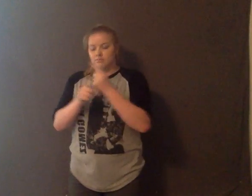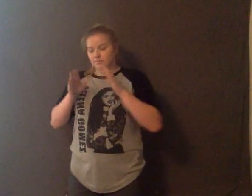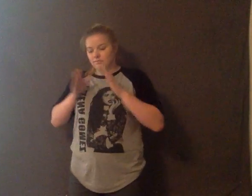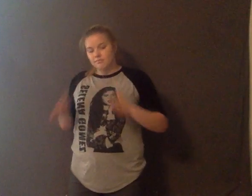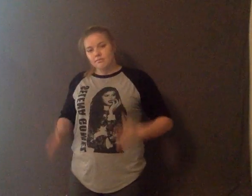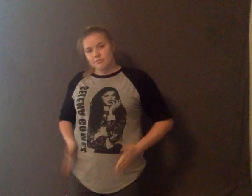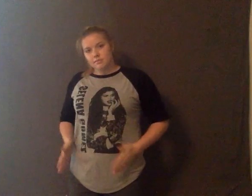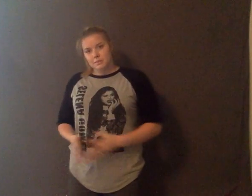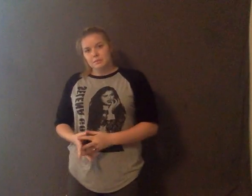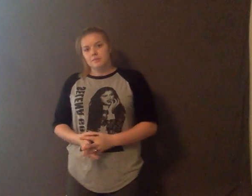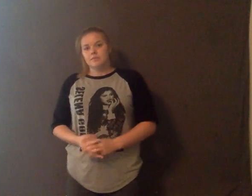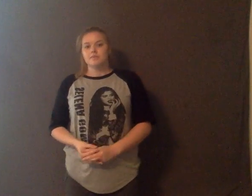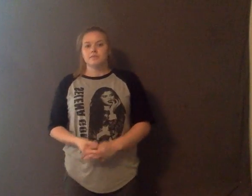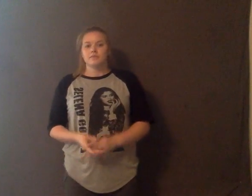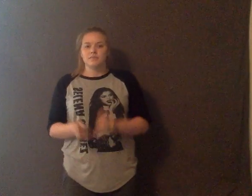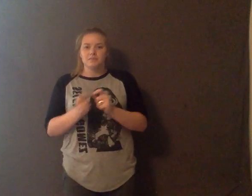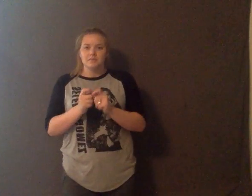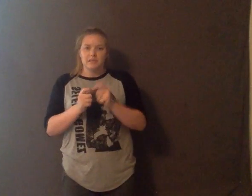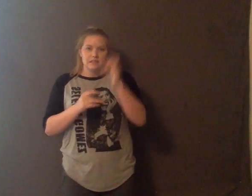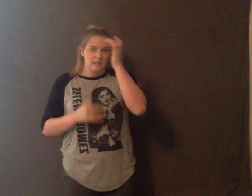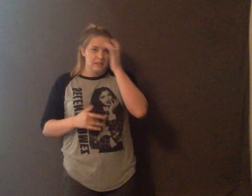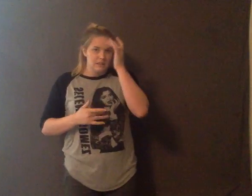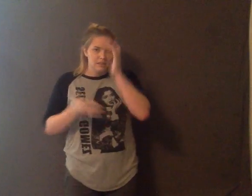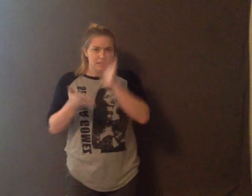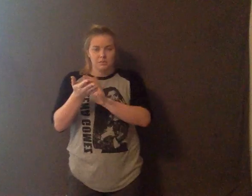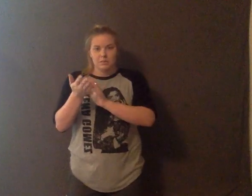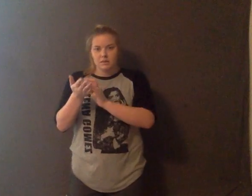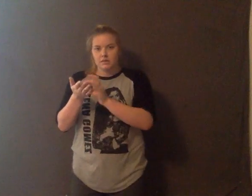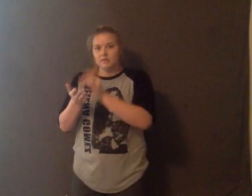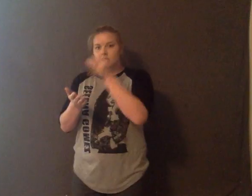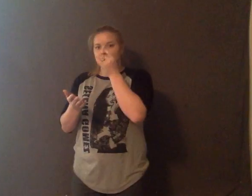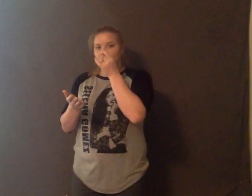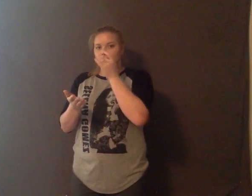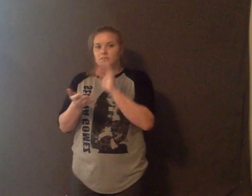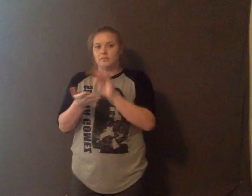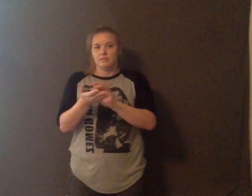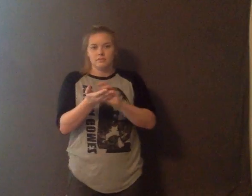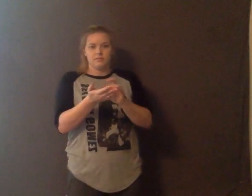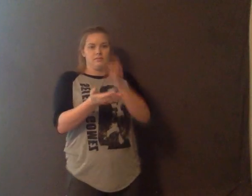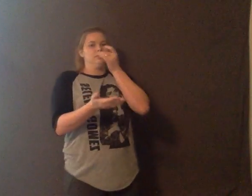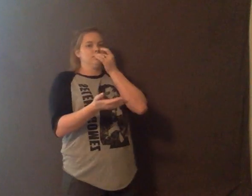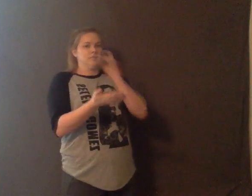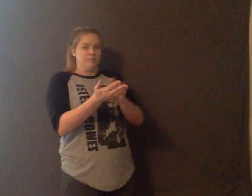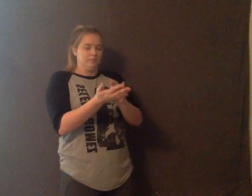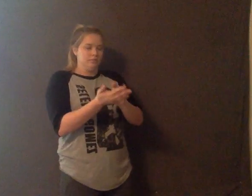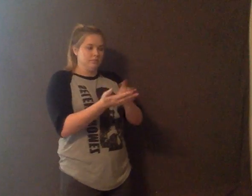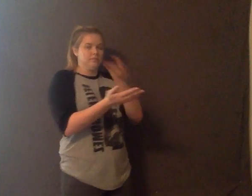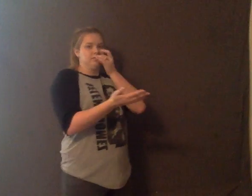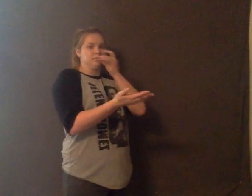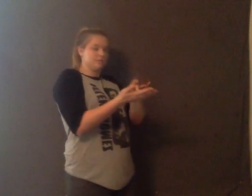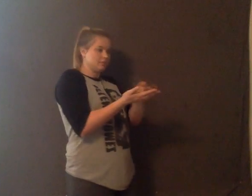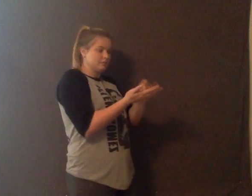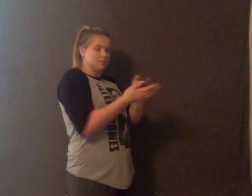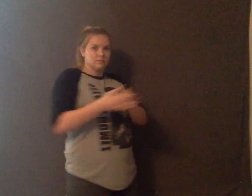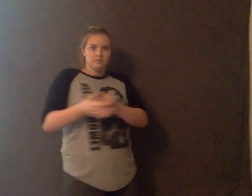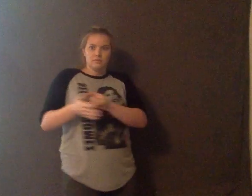treating diseases with drugs, you know, there's one drug you take for cholesterol, a different class of drugs you take for high blood pressure, different class